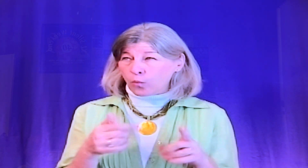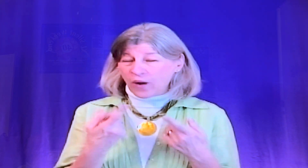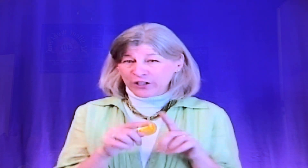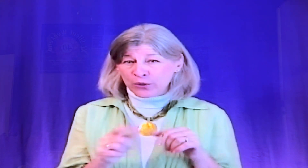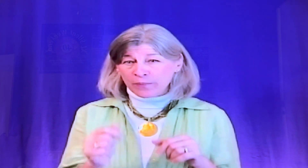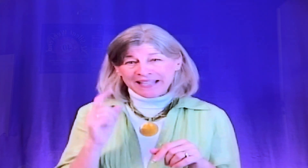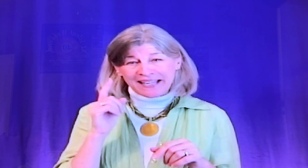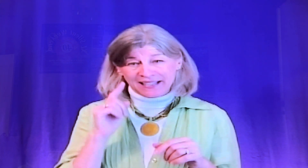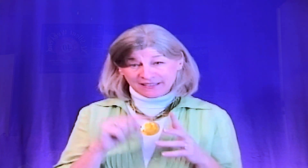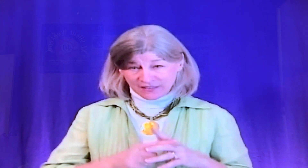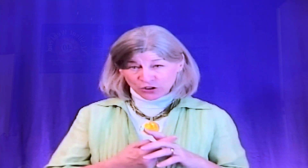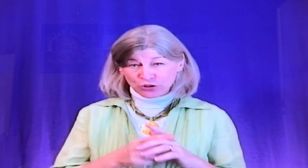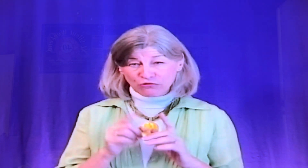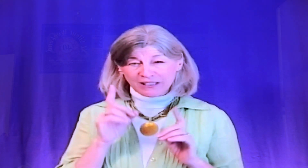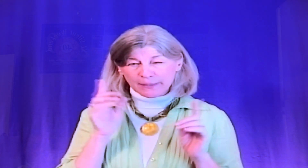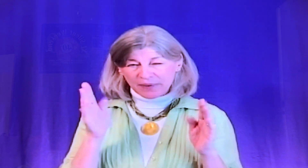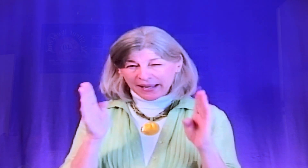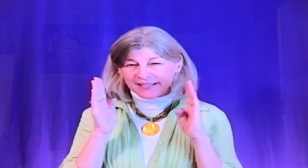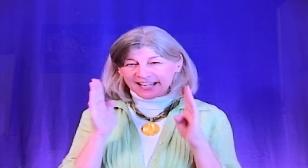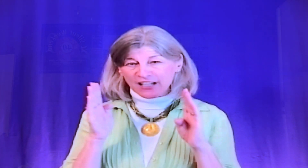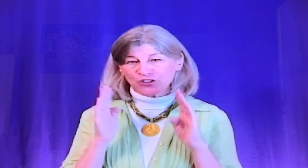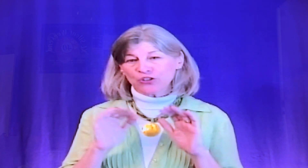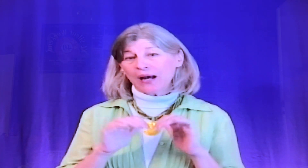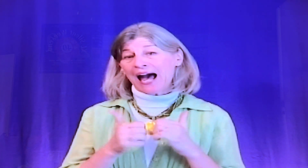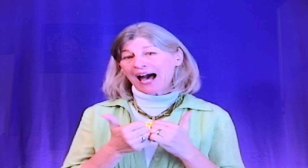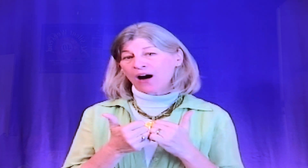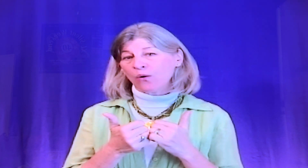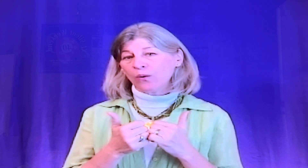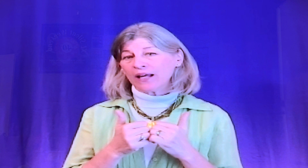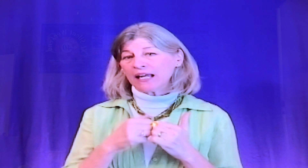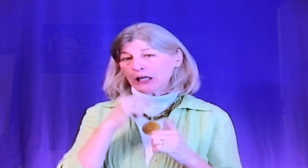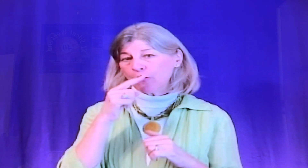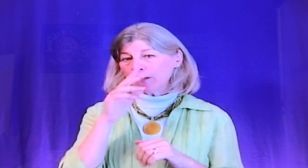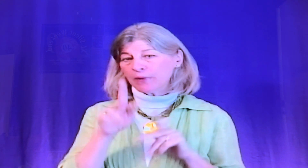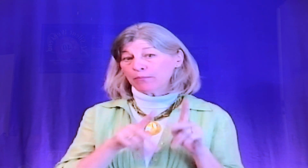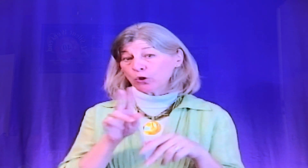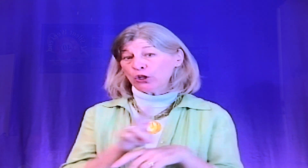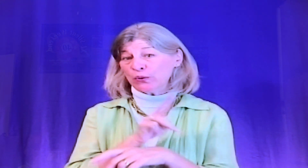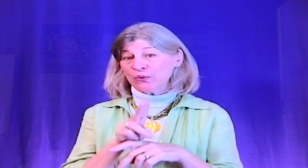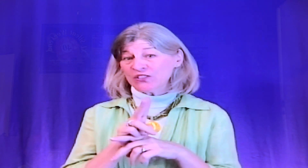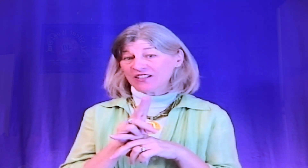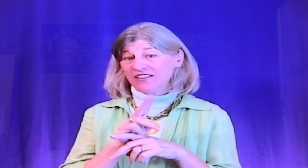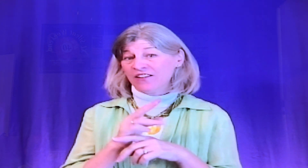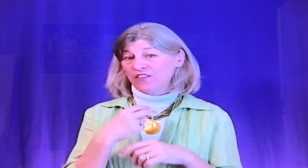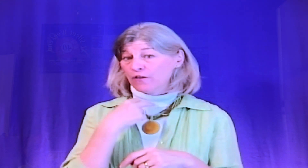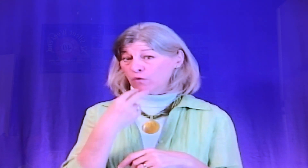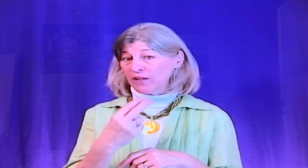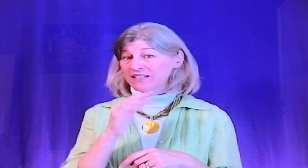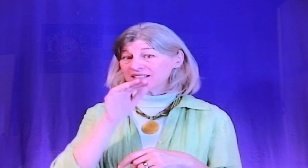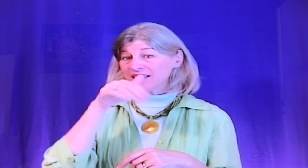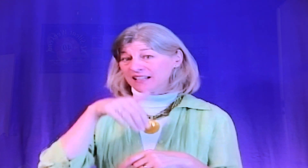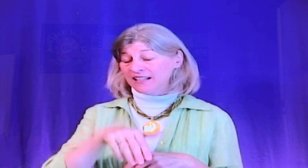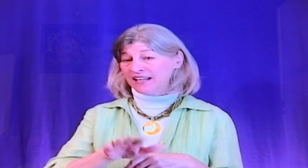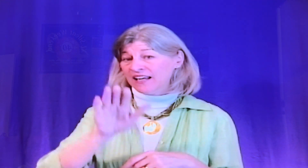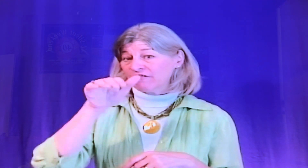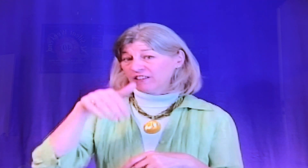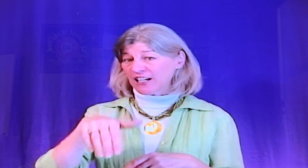when you begin to really pay attention to how hearing people use their voice, the